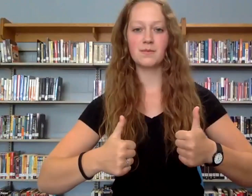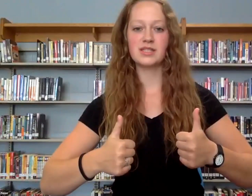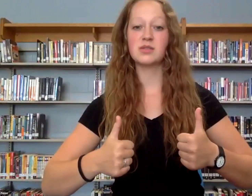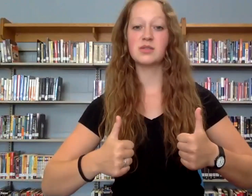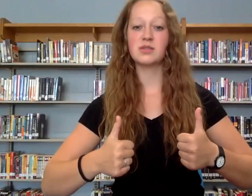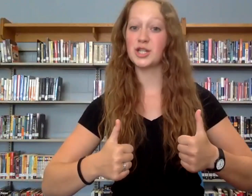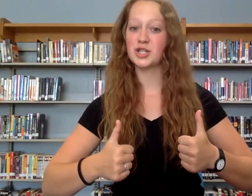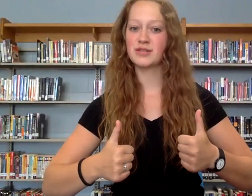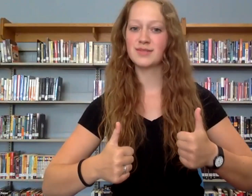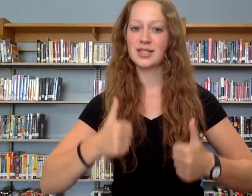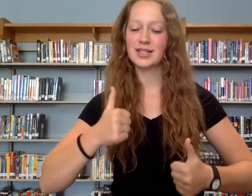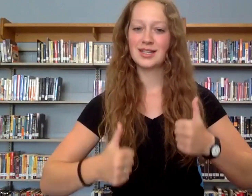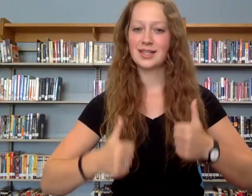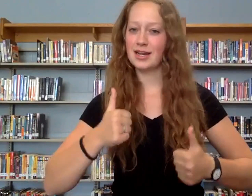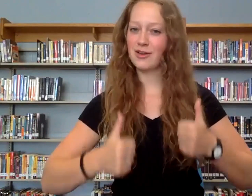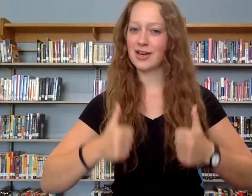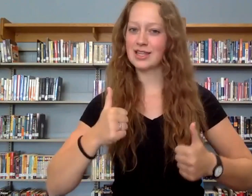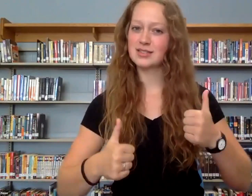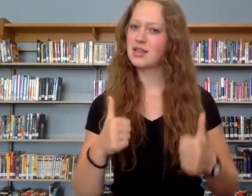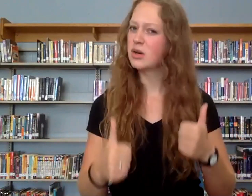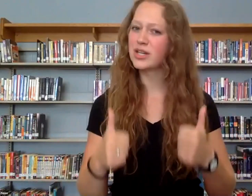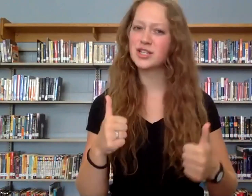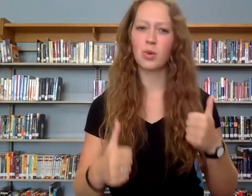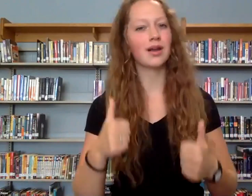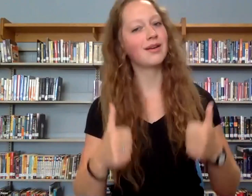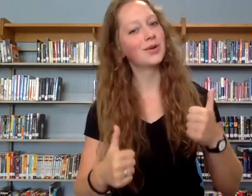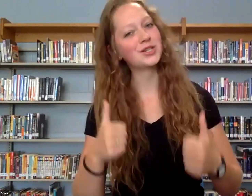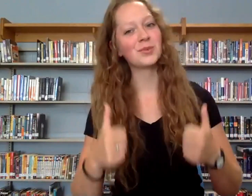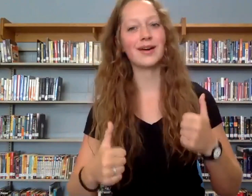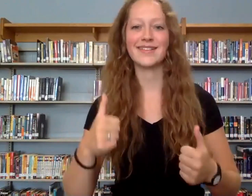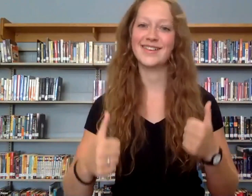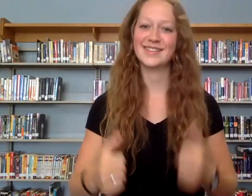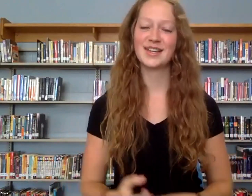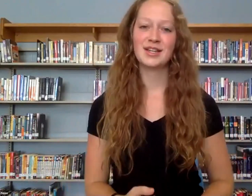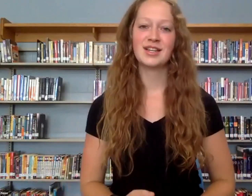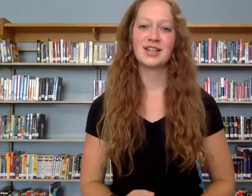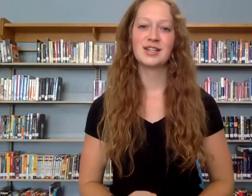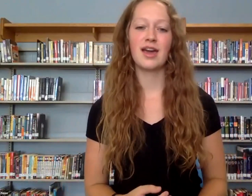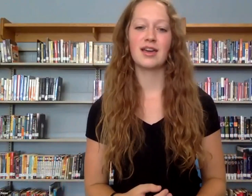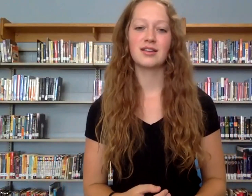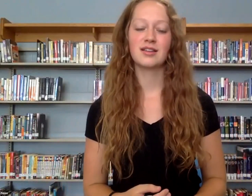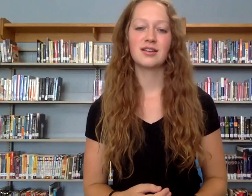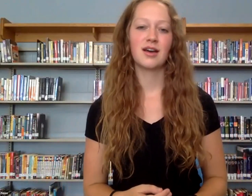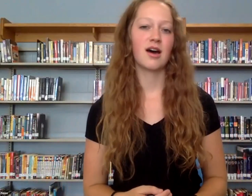This is which. And you go like this. Which one? Which one? So like